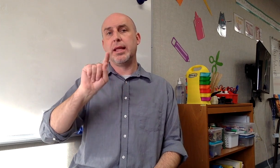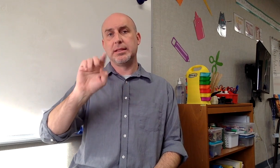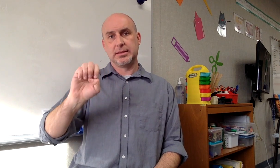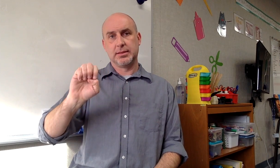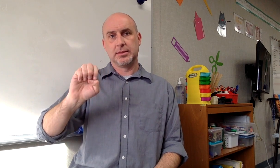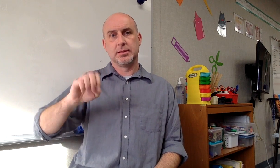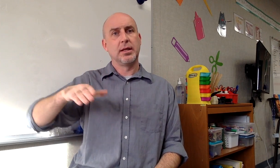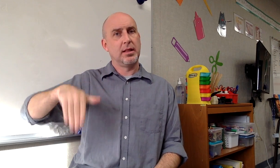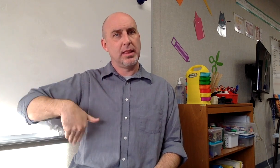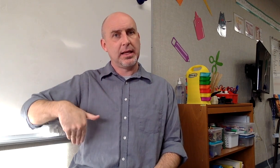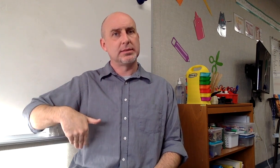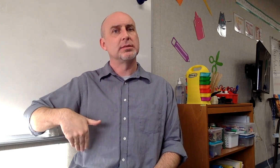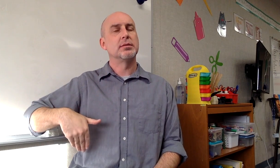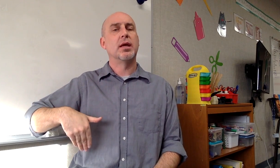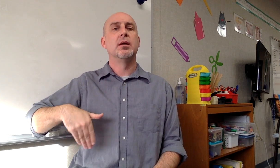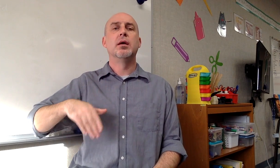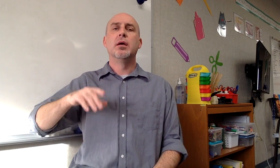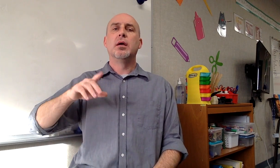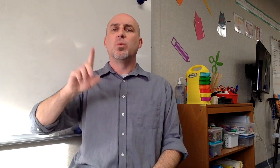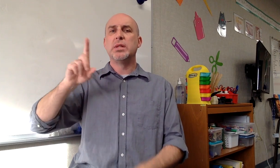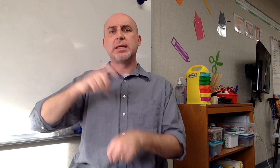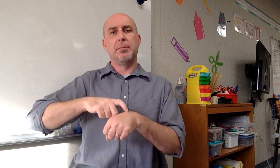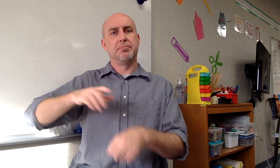late, late, okay? One time.